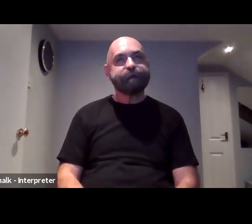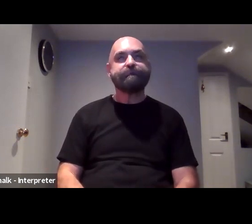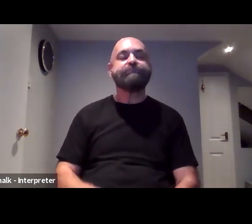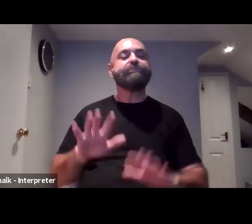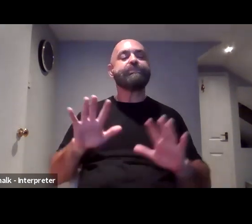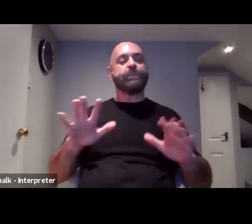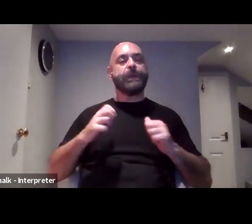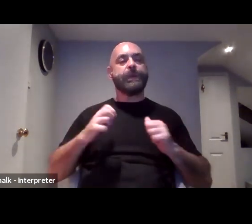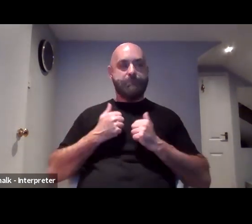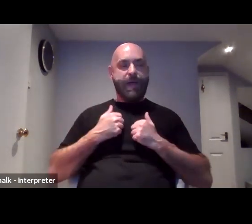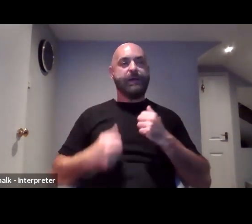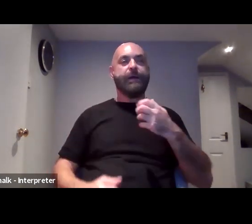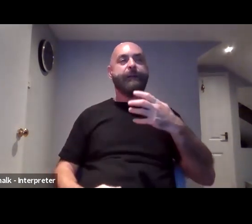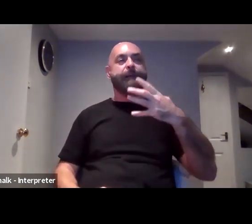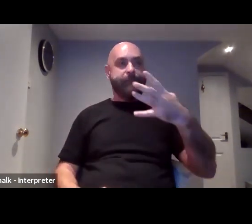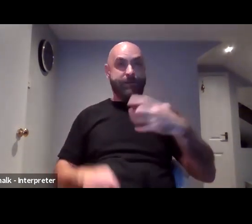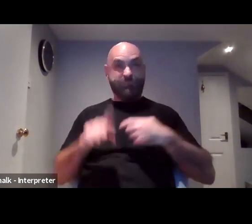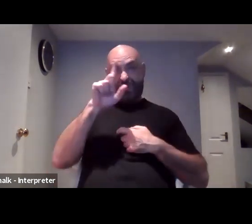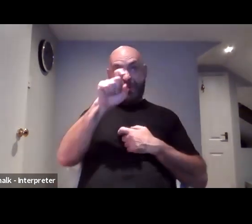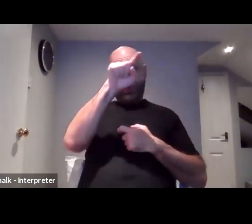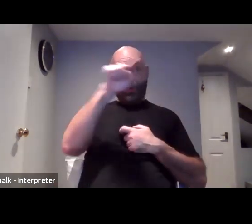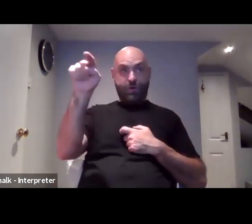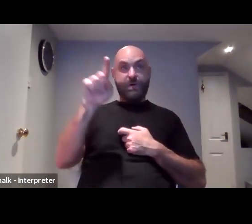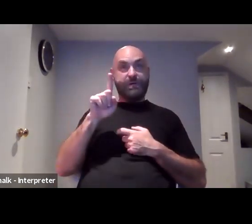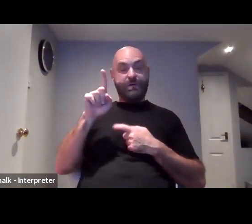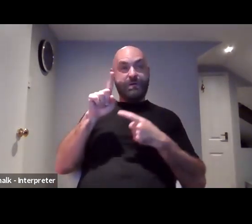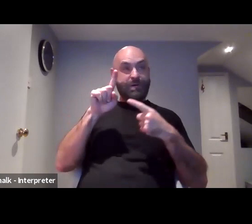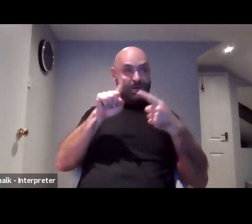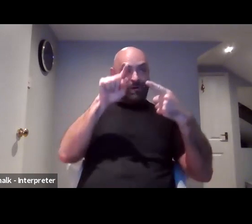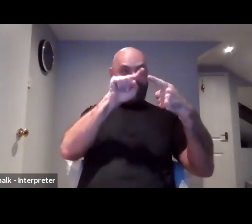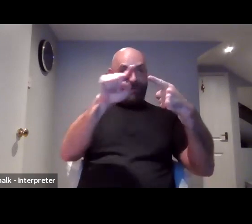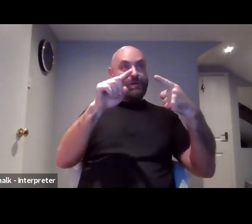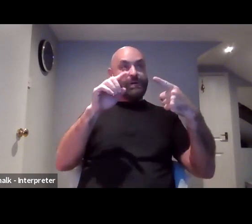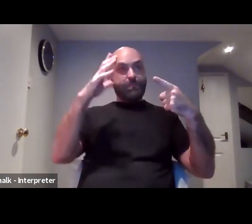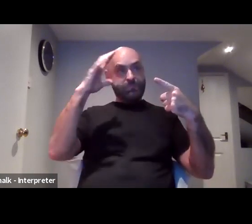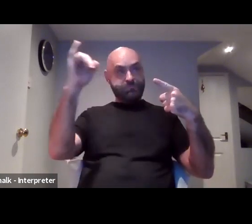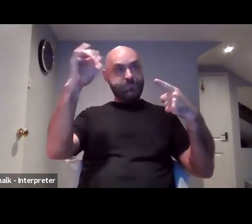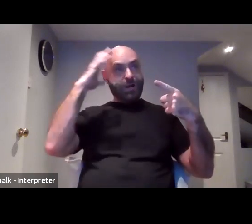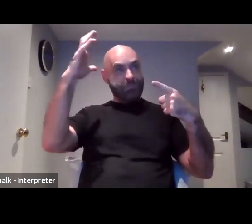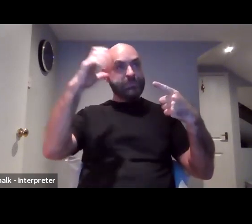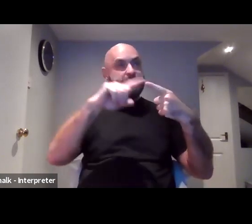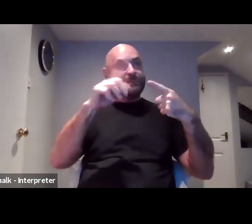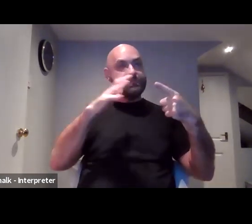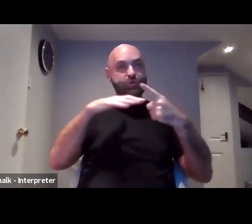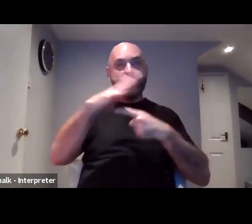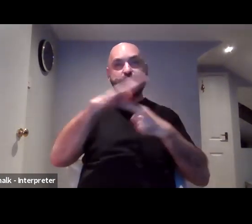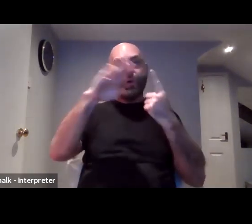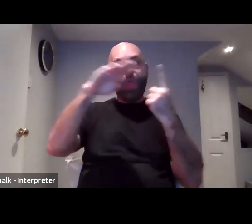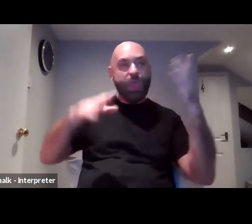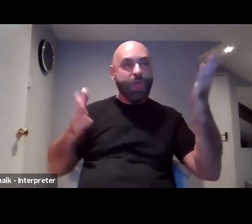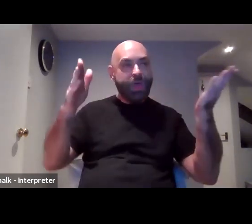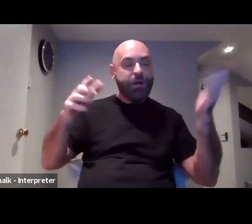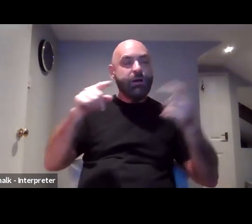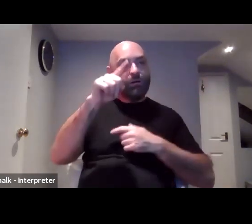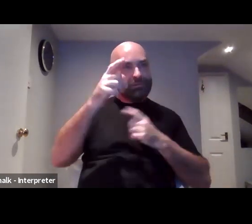So my 4 were poor governance and political culture, social and economic inequalities, and I showed you they